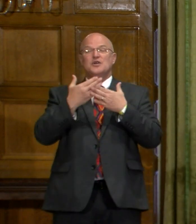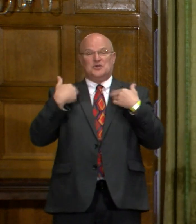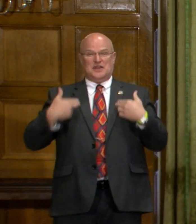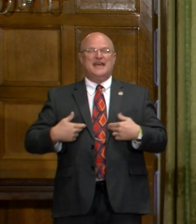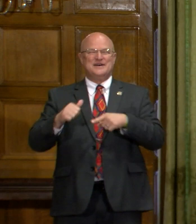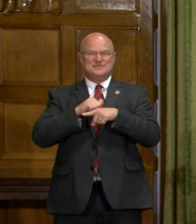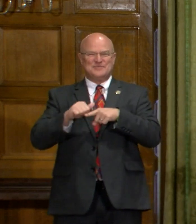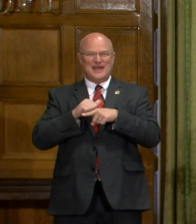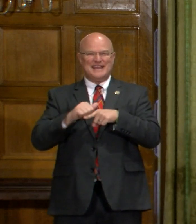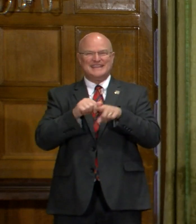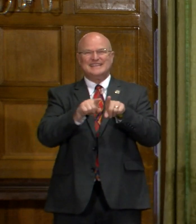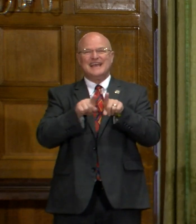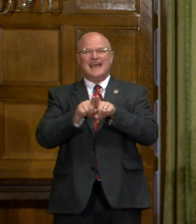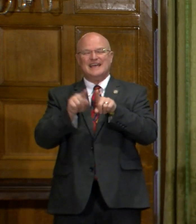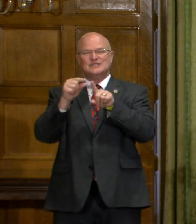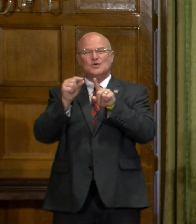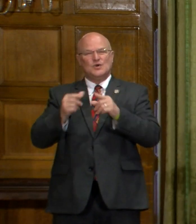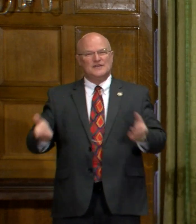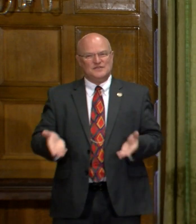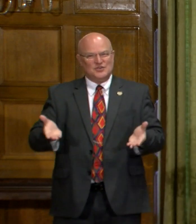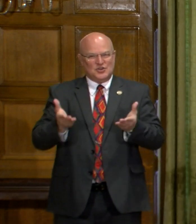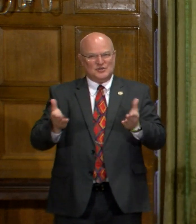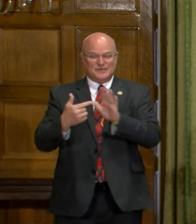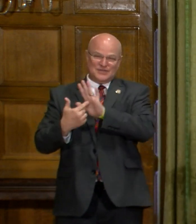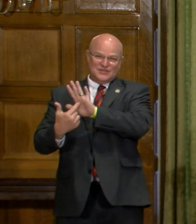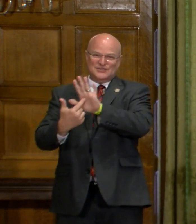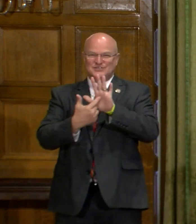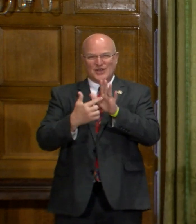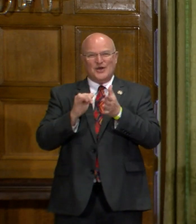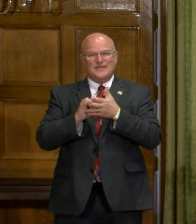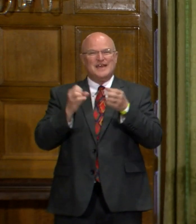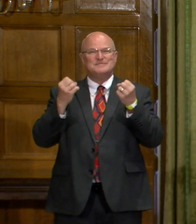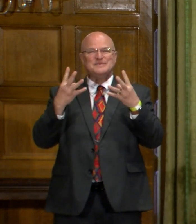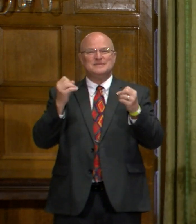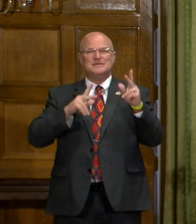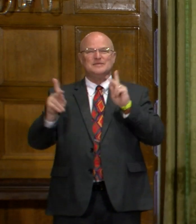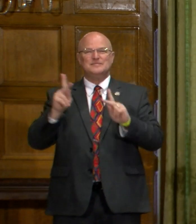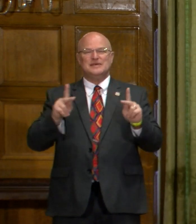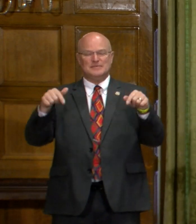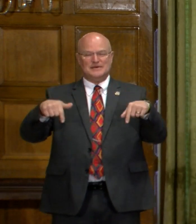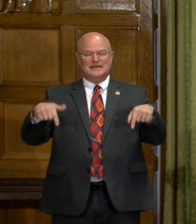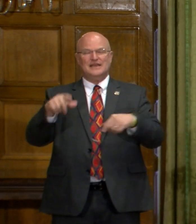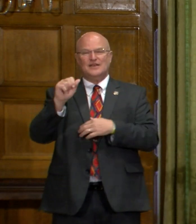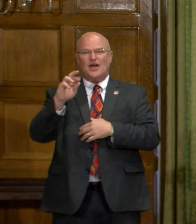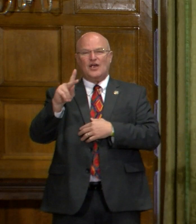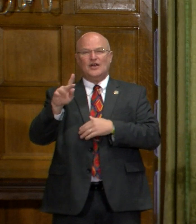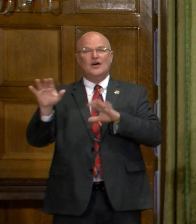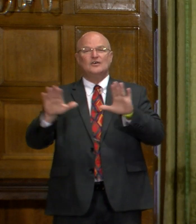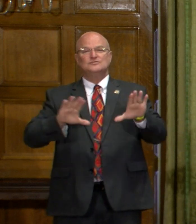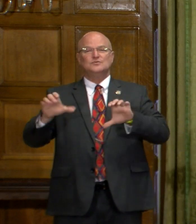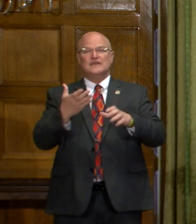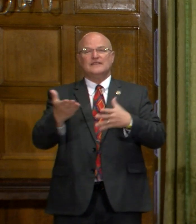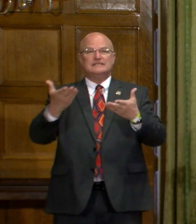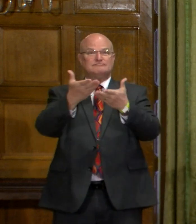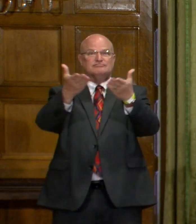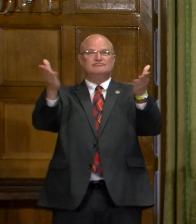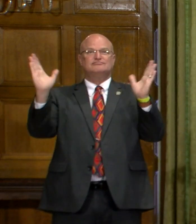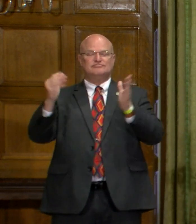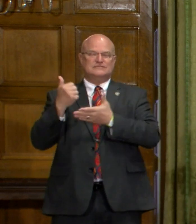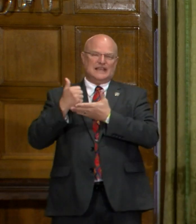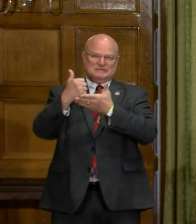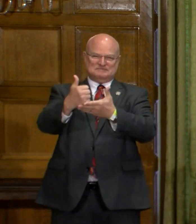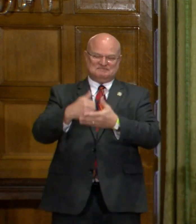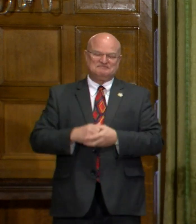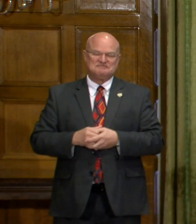health practices as a word of encouragement. It just shows that a lot of Arkansans are doing things that are out there. In terms